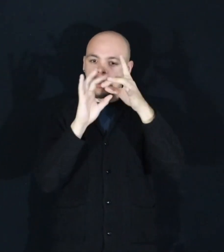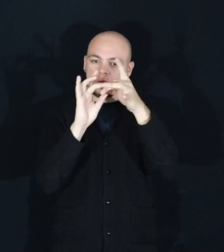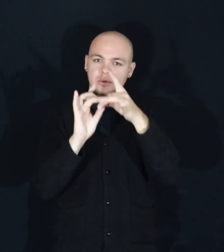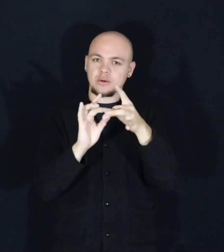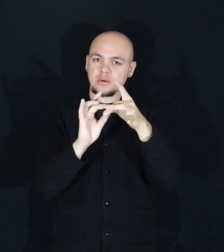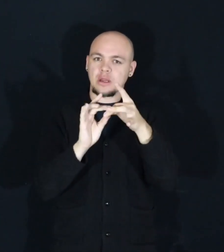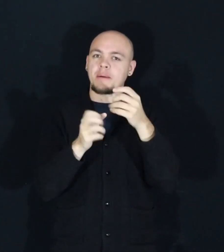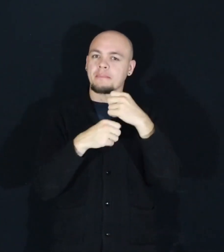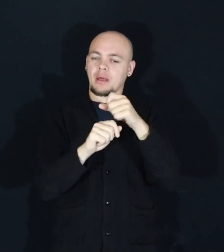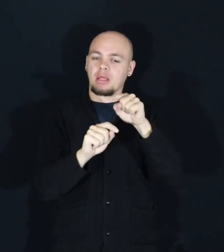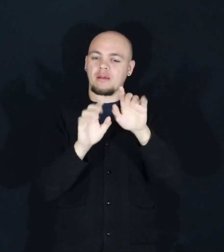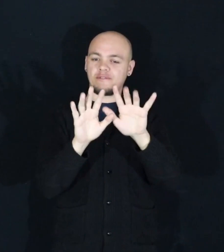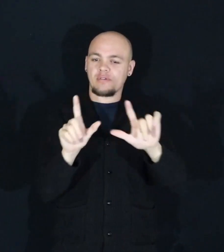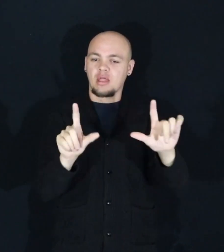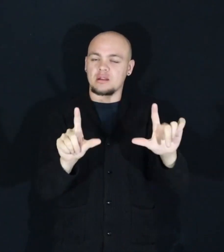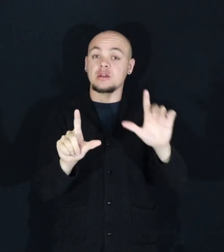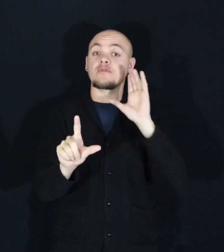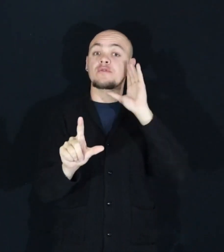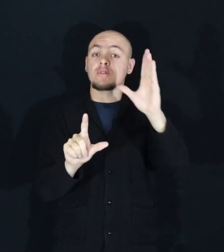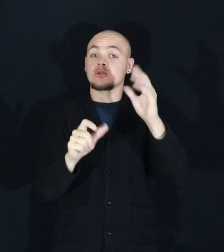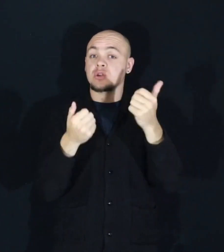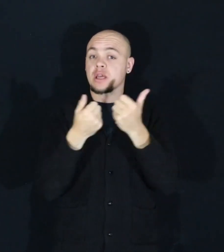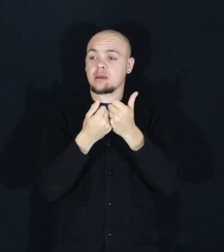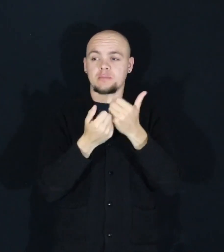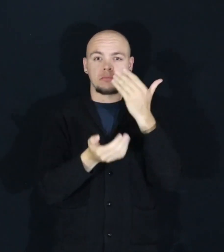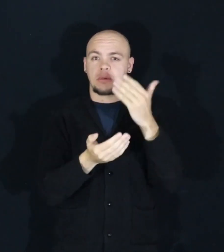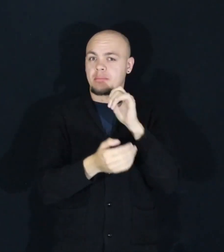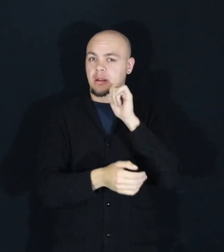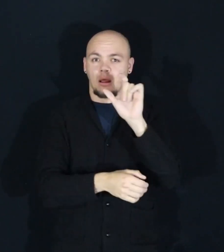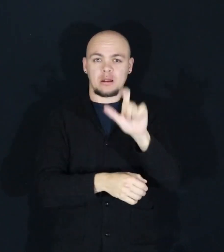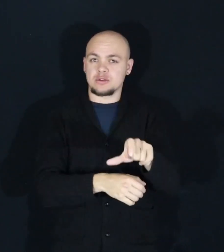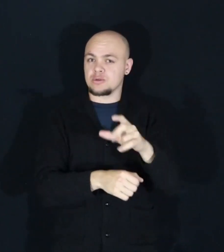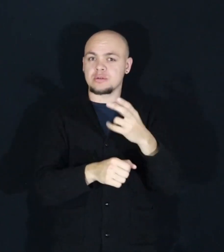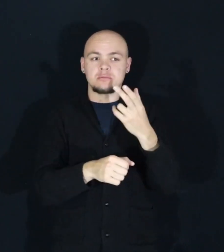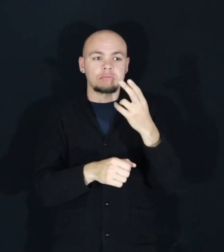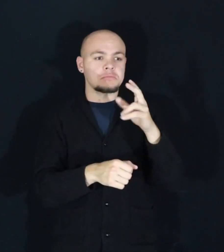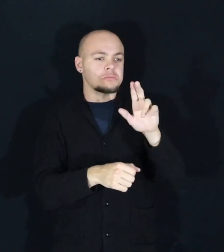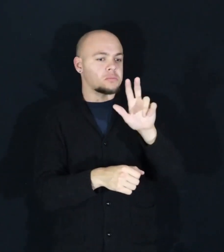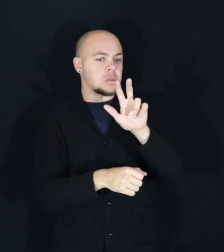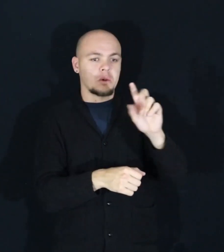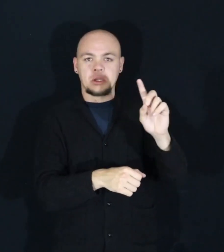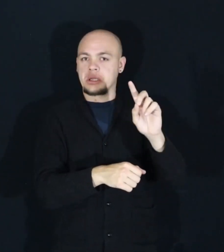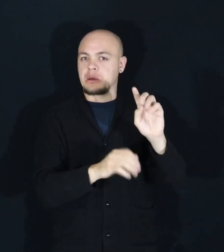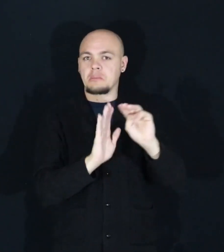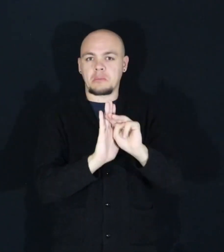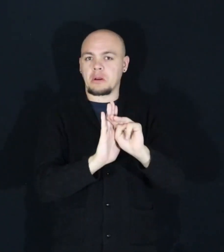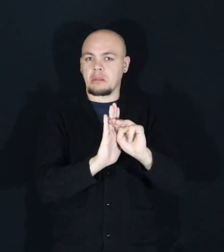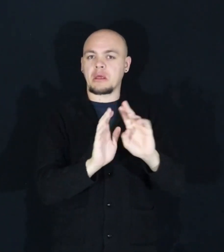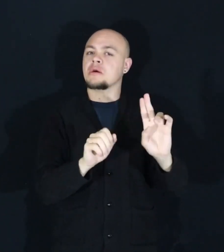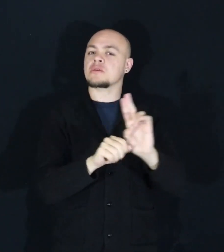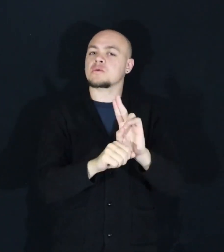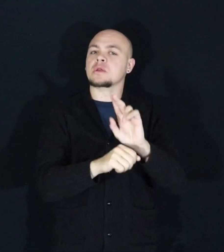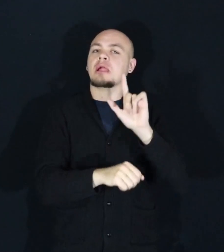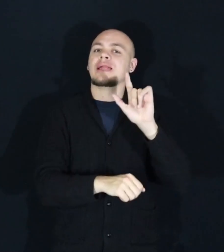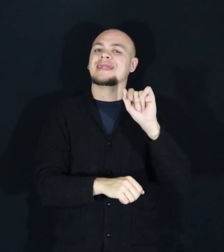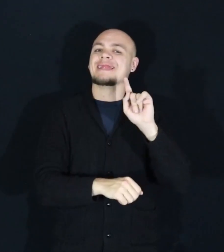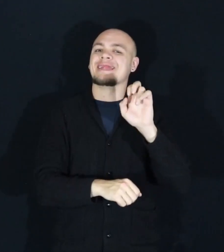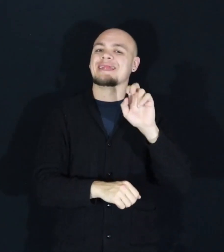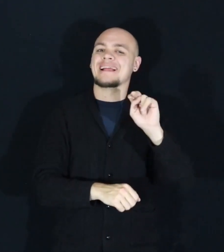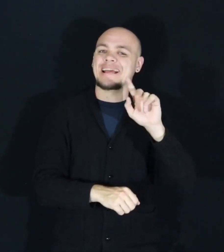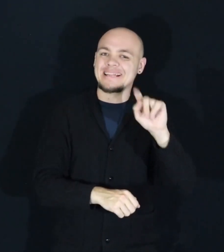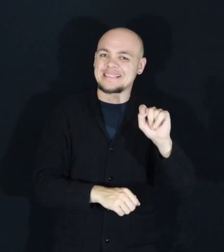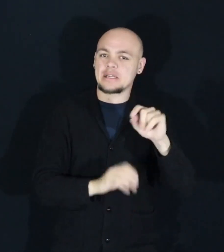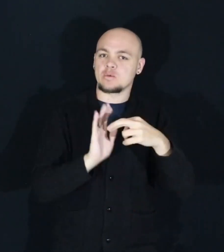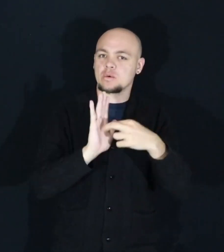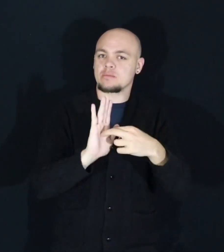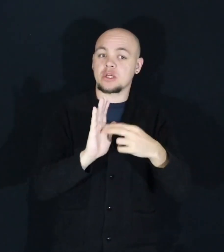about this is that future games might not even need 3D models. They might just have latent representations of objects and use